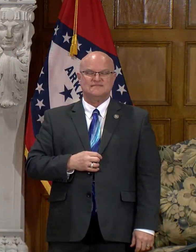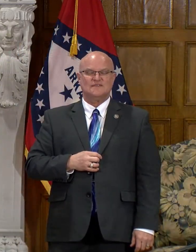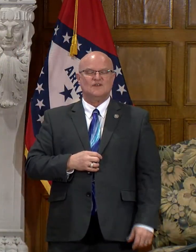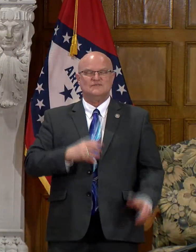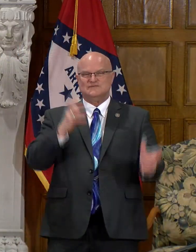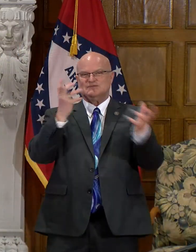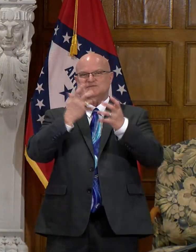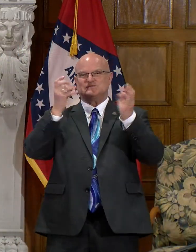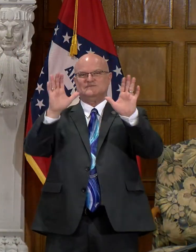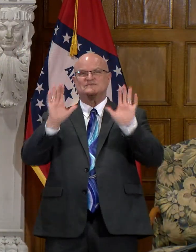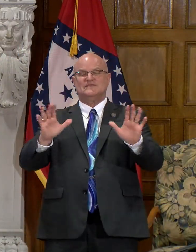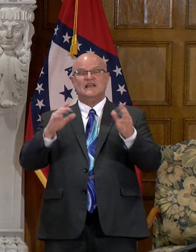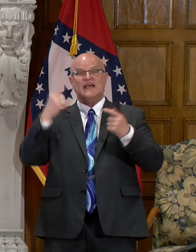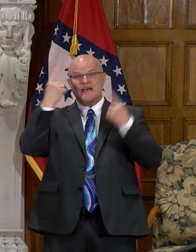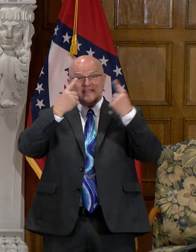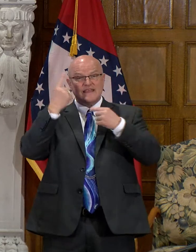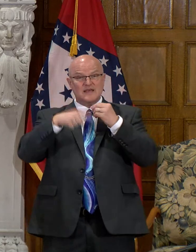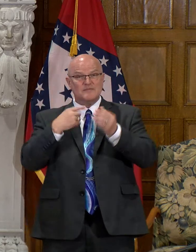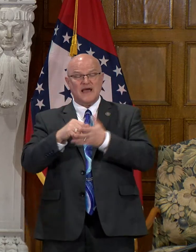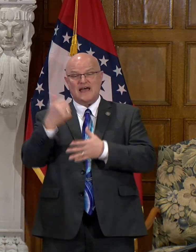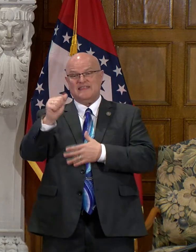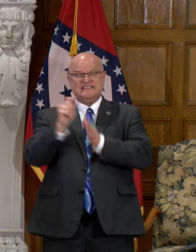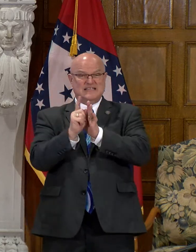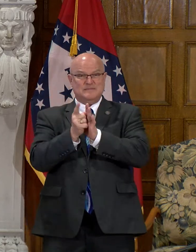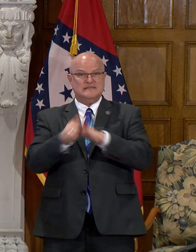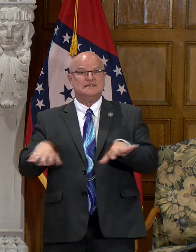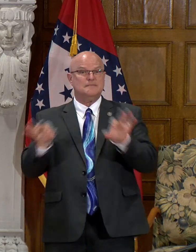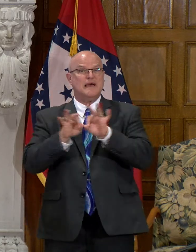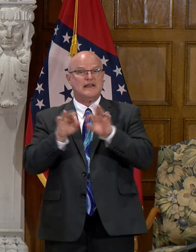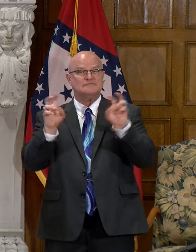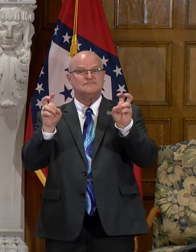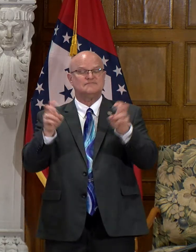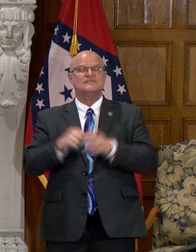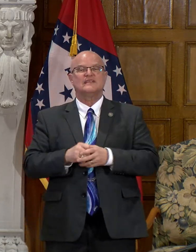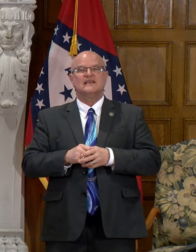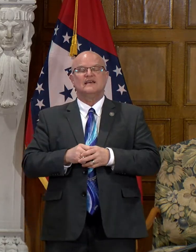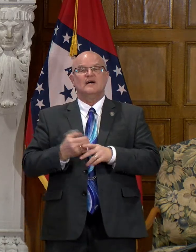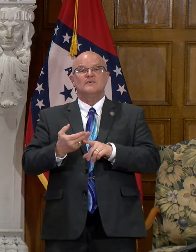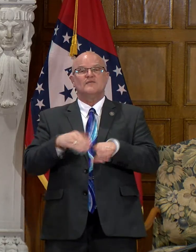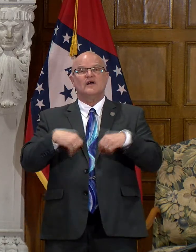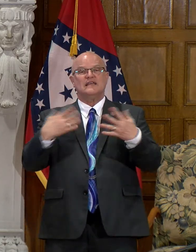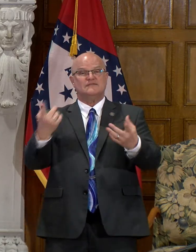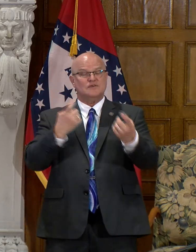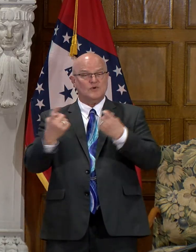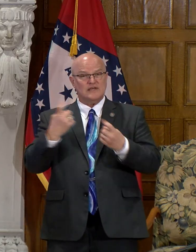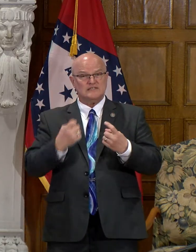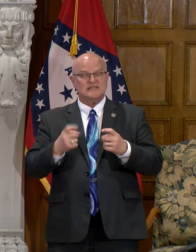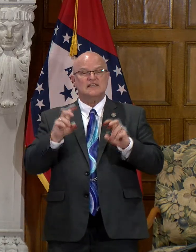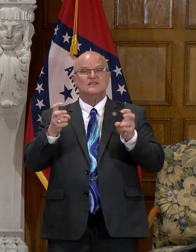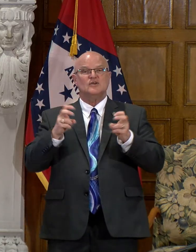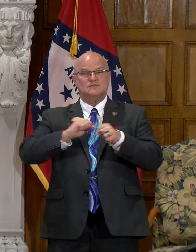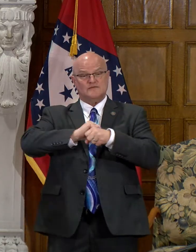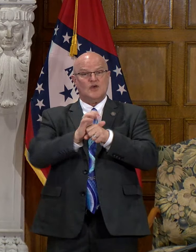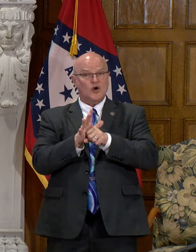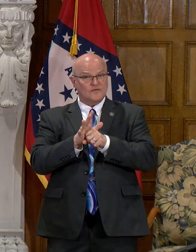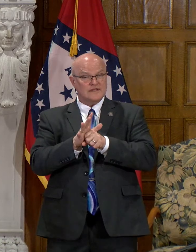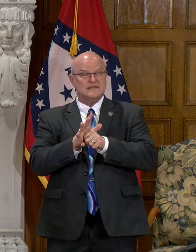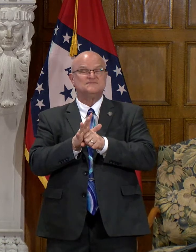That's terrific. Let's all think about the 10 minutes that matter. And finally, before I turn it over for questions, in terms of